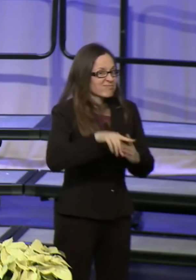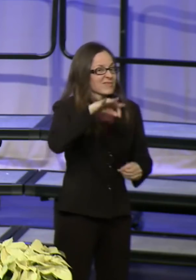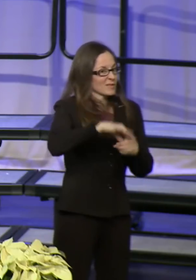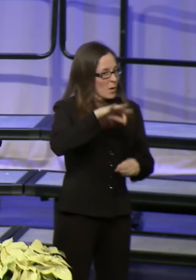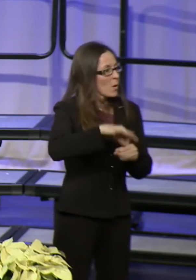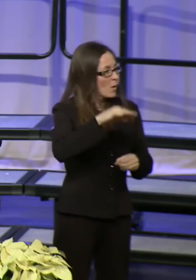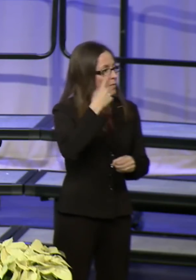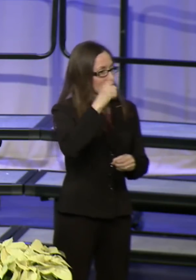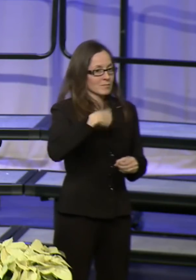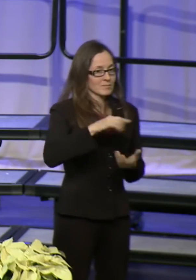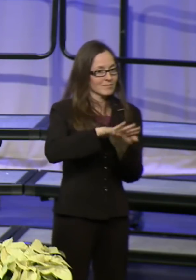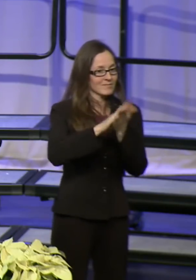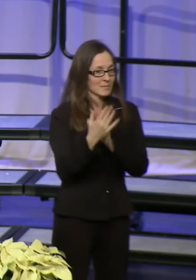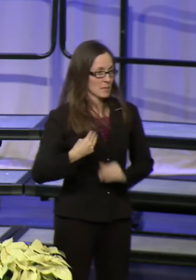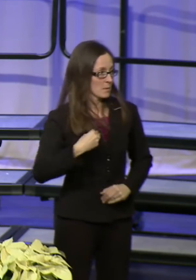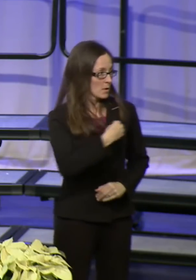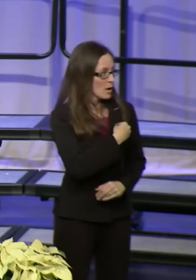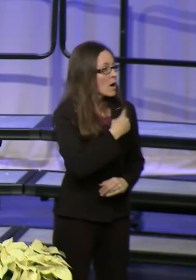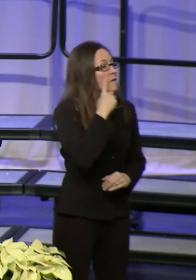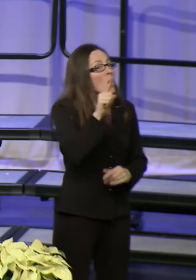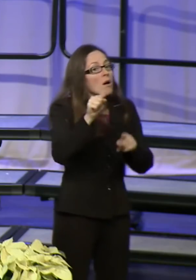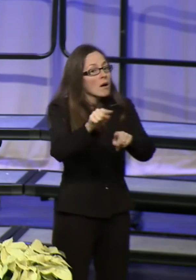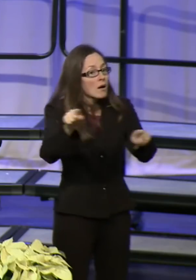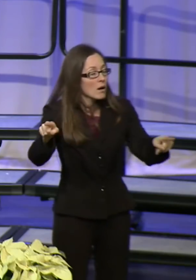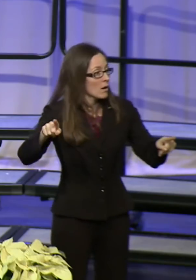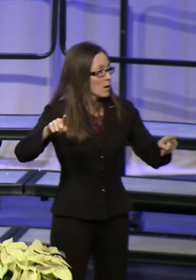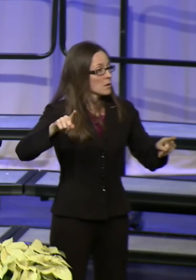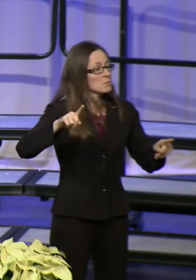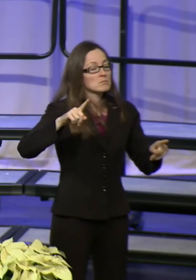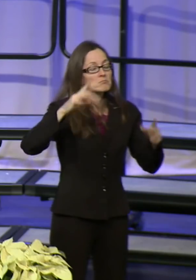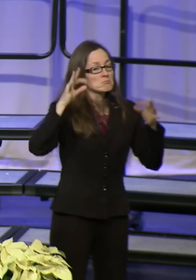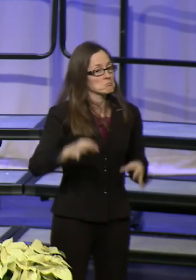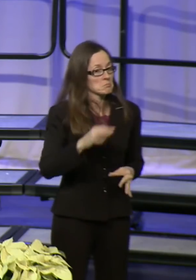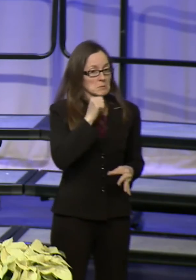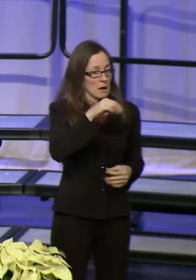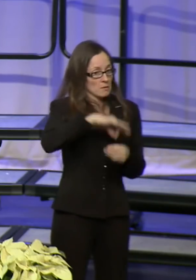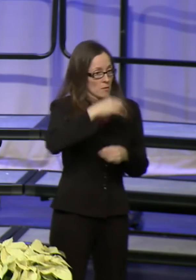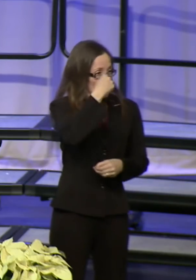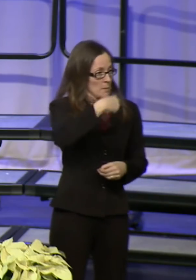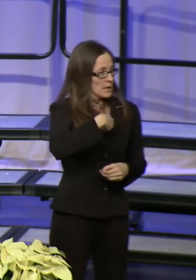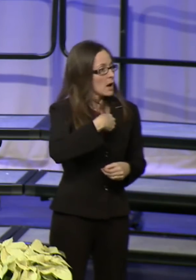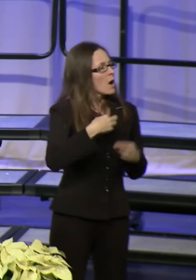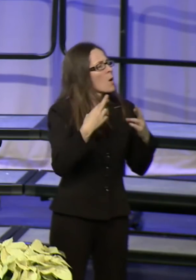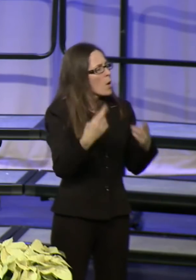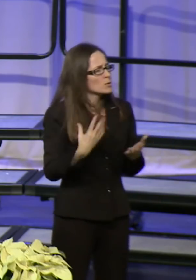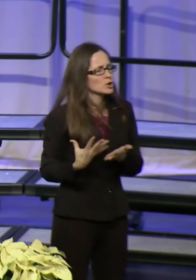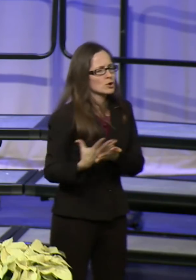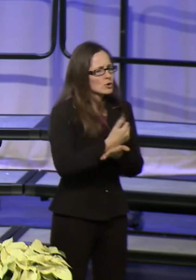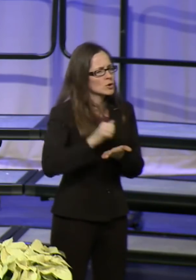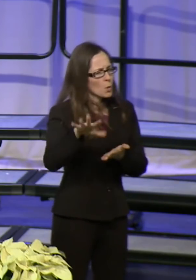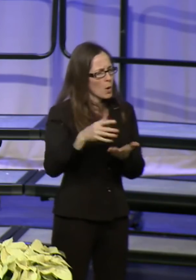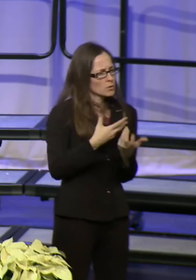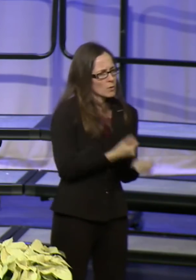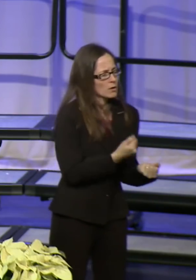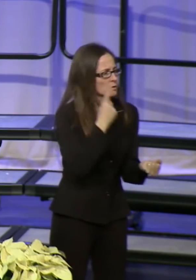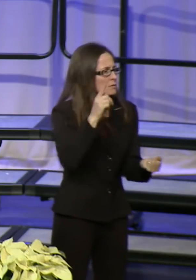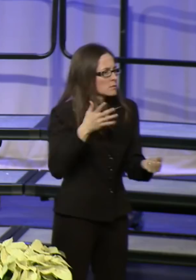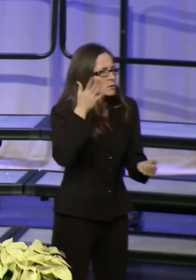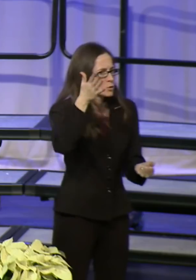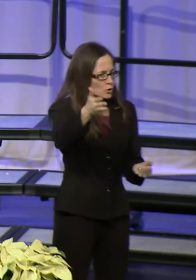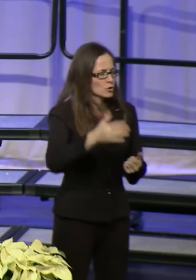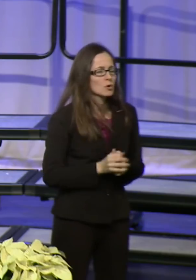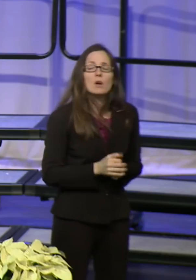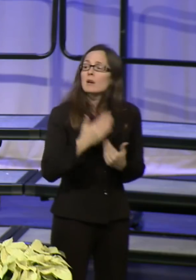council. And to those who did not vote for me, I hope to earn your support in the near future. Thank you to all the other candidates who ran.